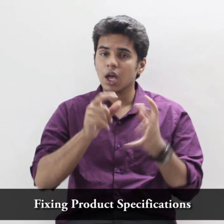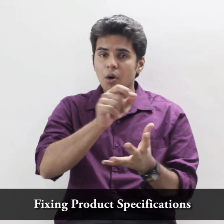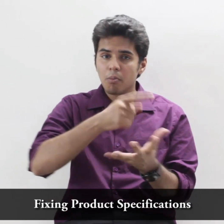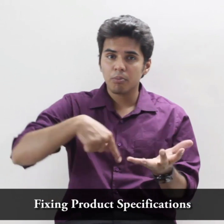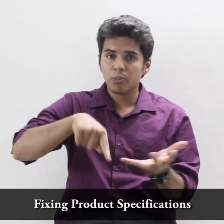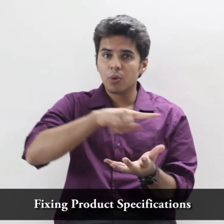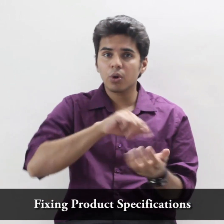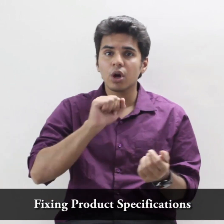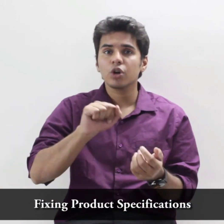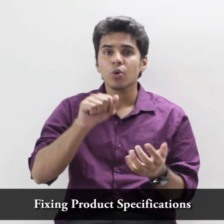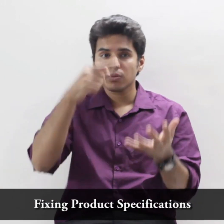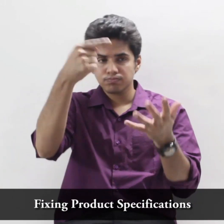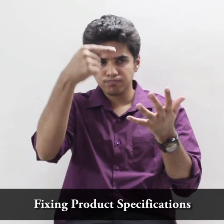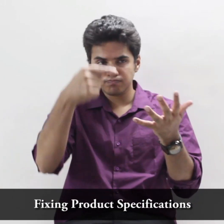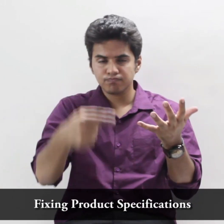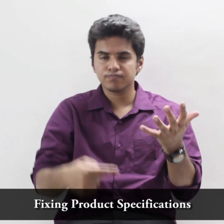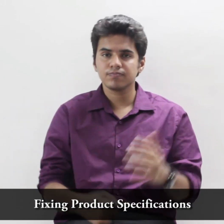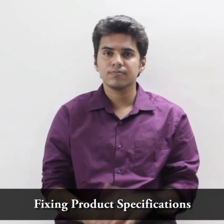Fixing product specifications.